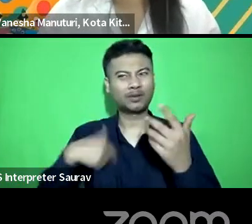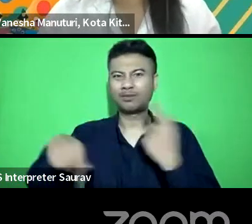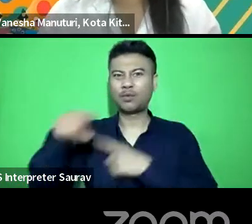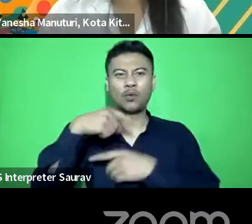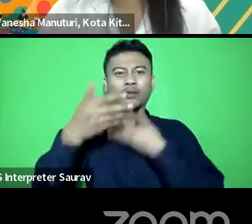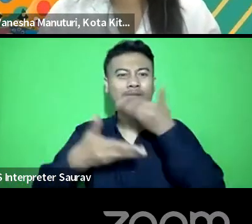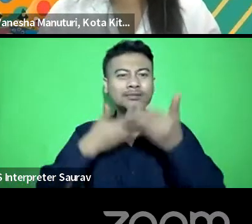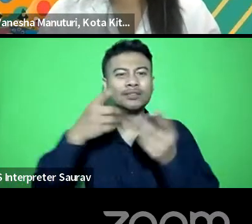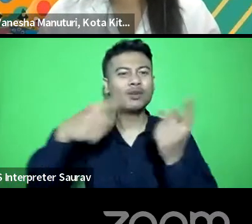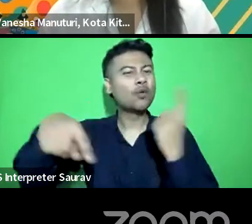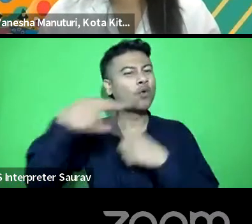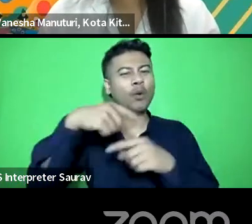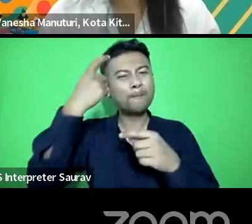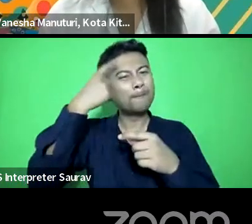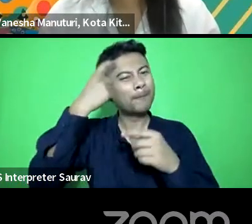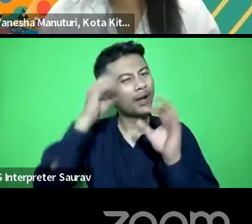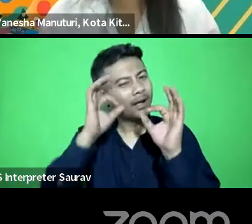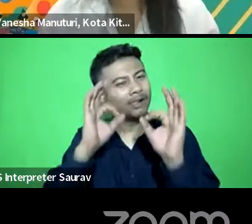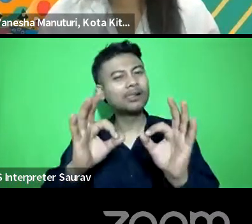happen. I'll